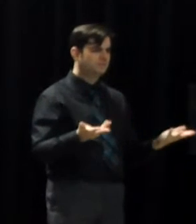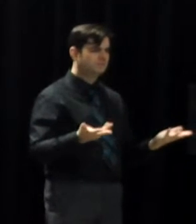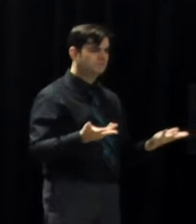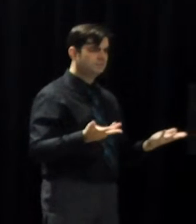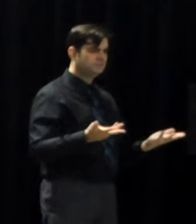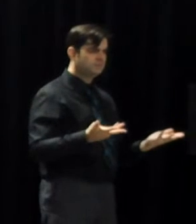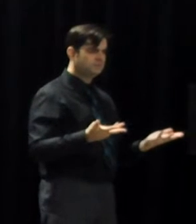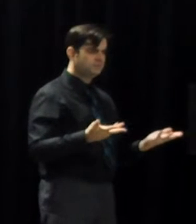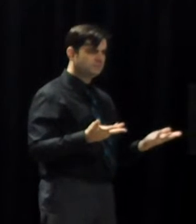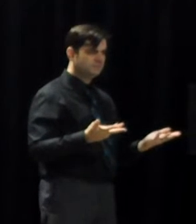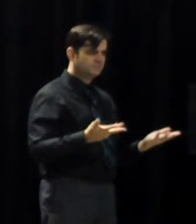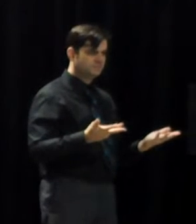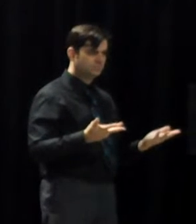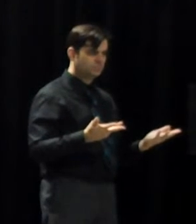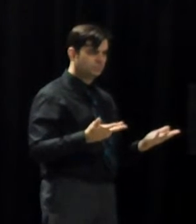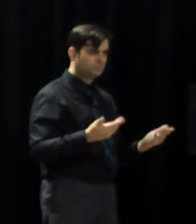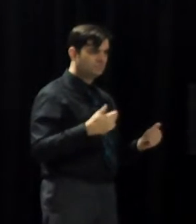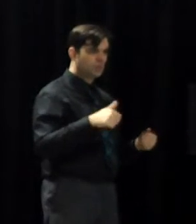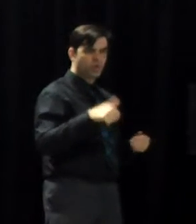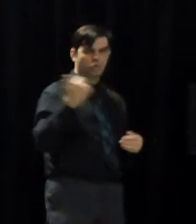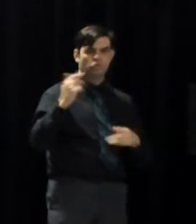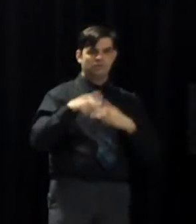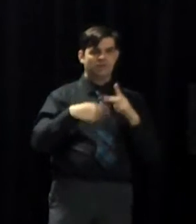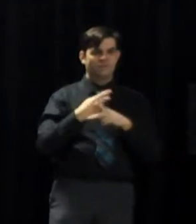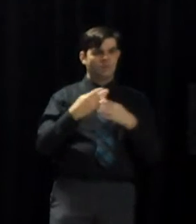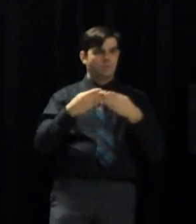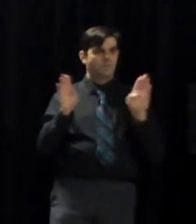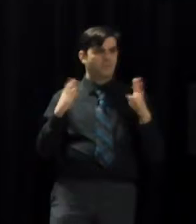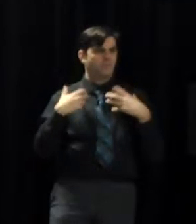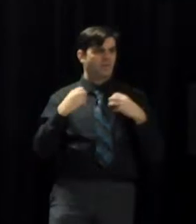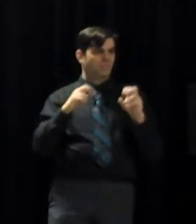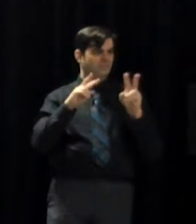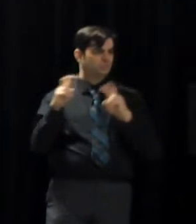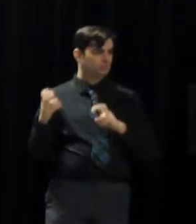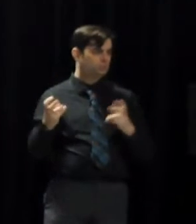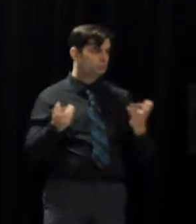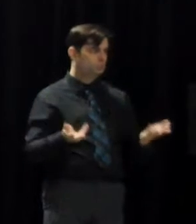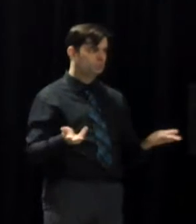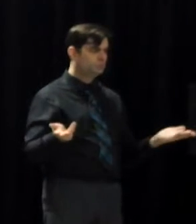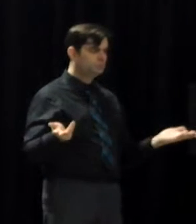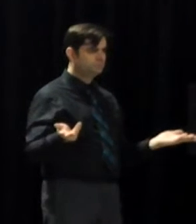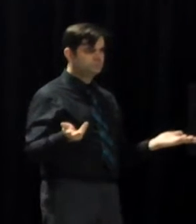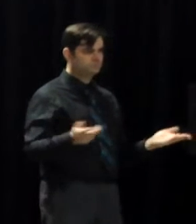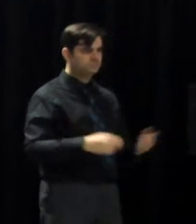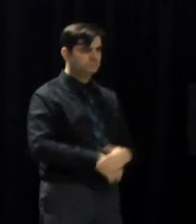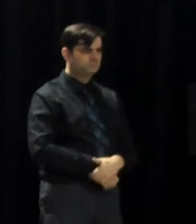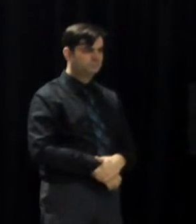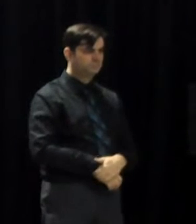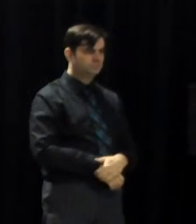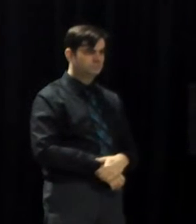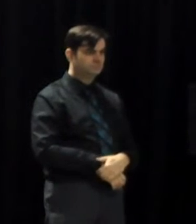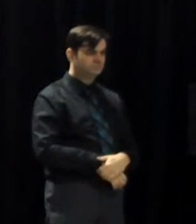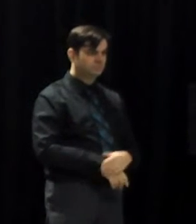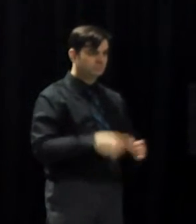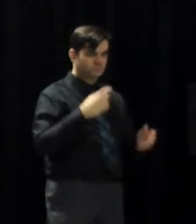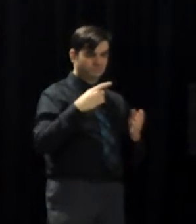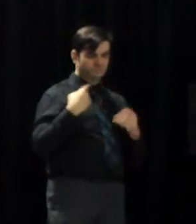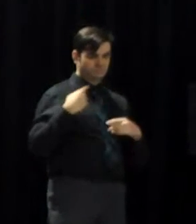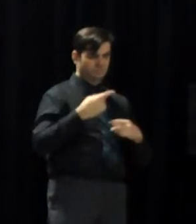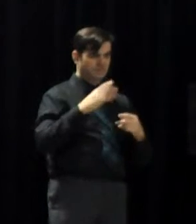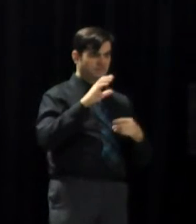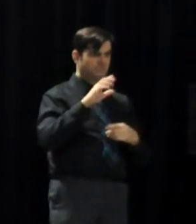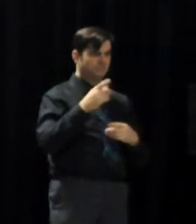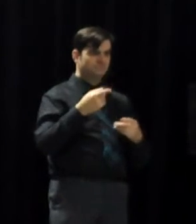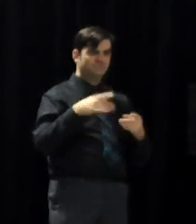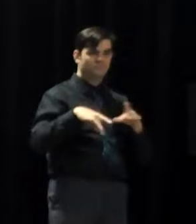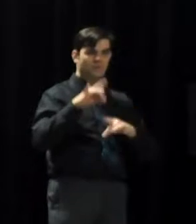the challenge with the data is when you see increased cases, your gut reaction is you got to turn